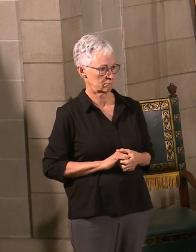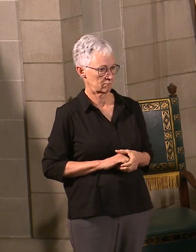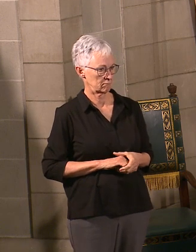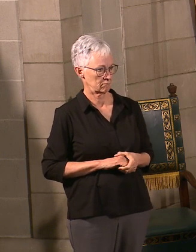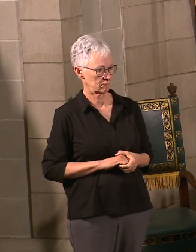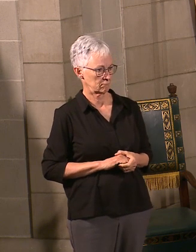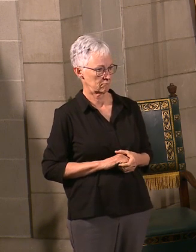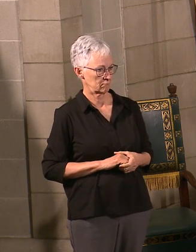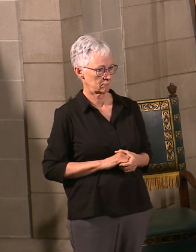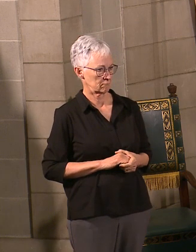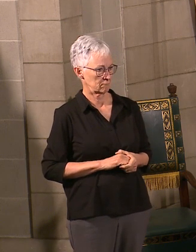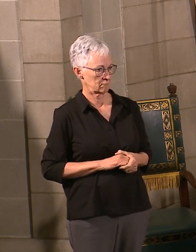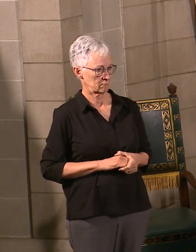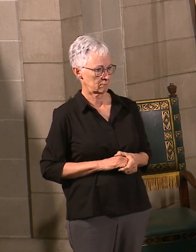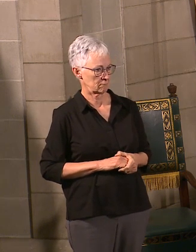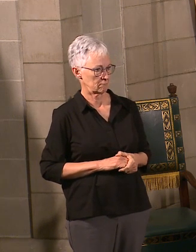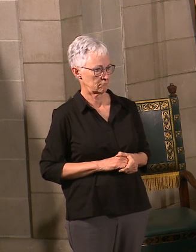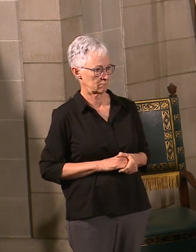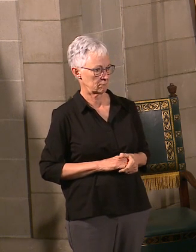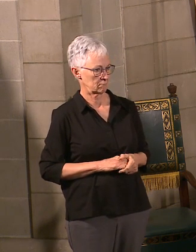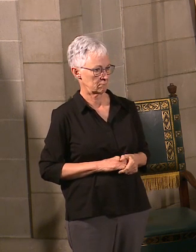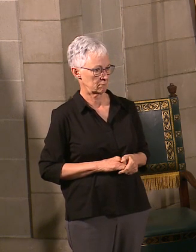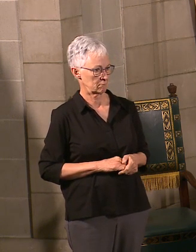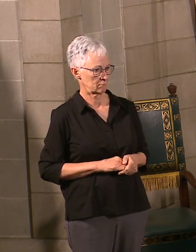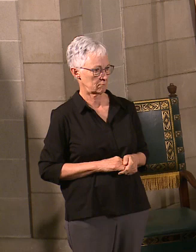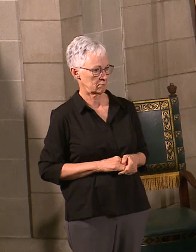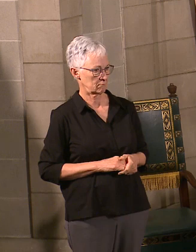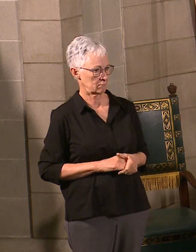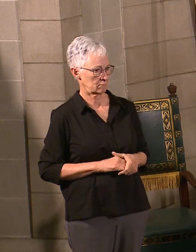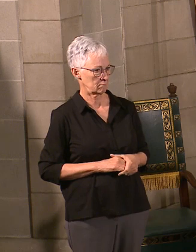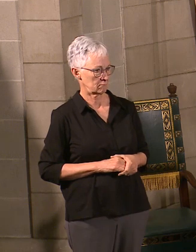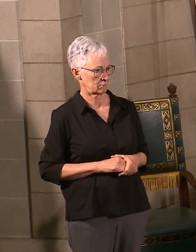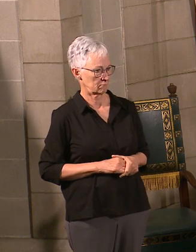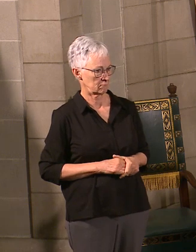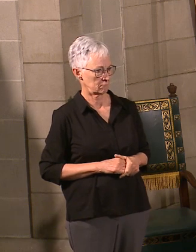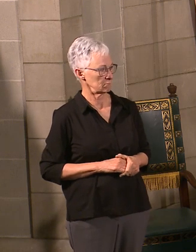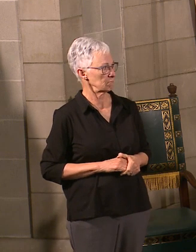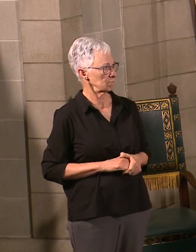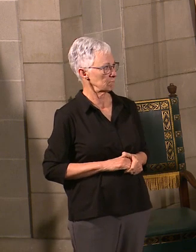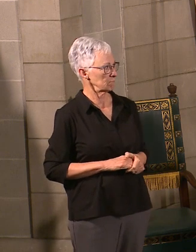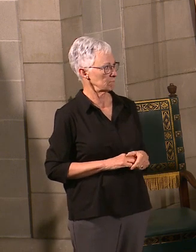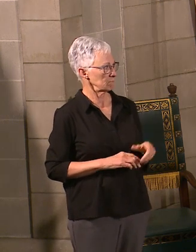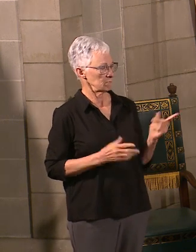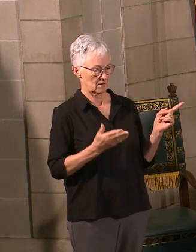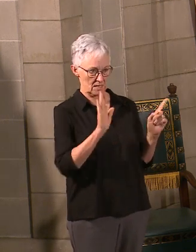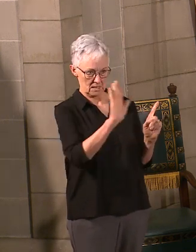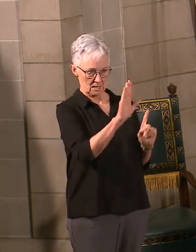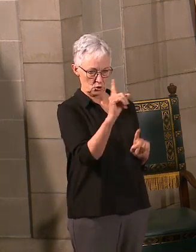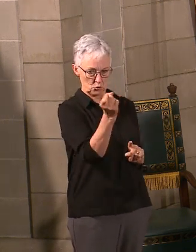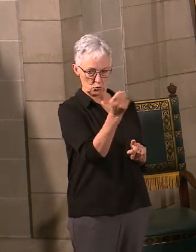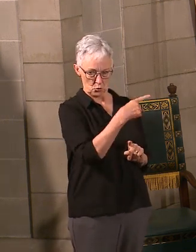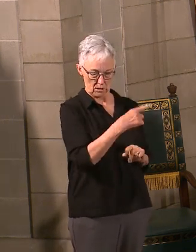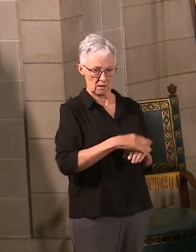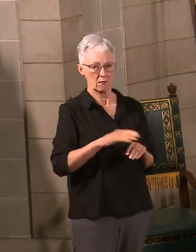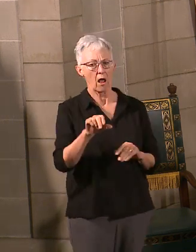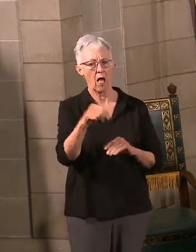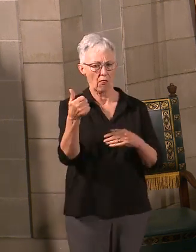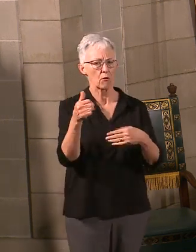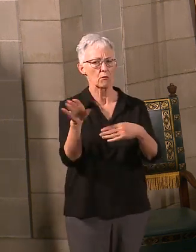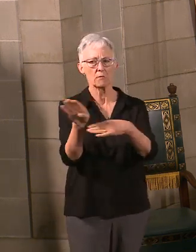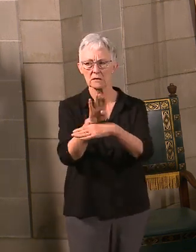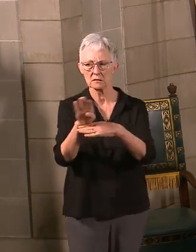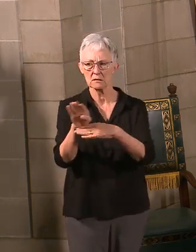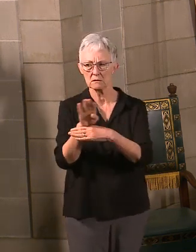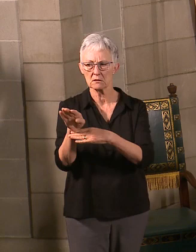appreciation for this work that they're doing. Why doesn't the state do that as well? So the question was, other businesses may be doing